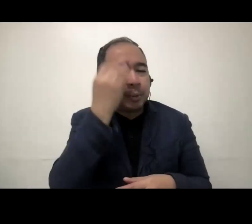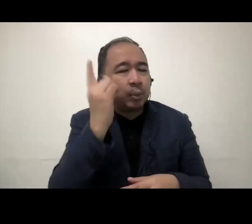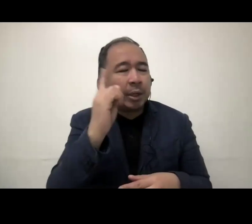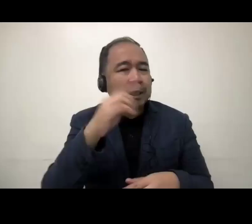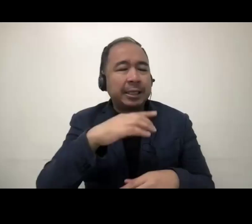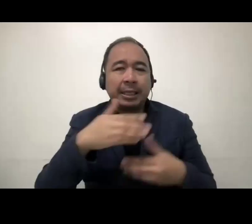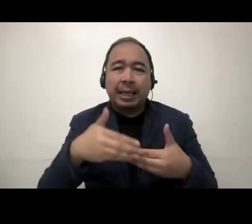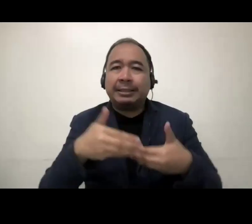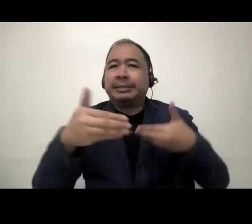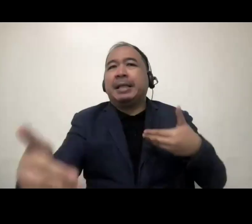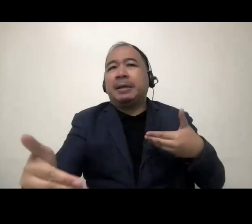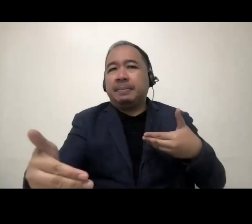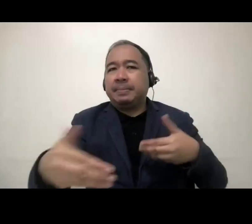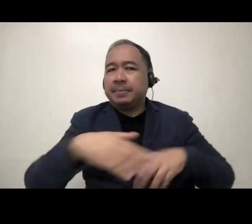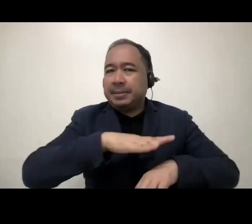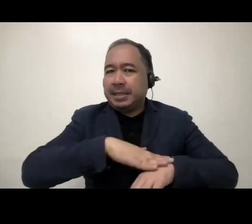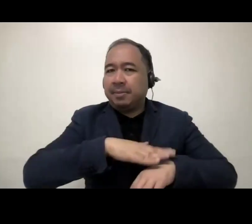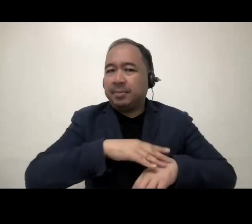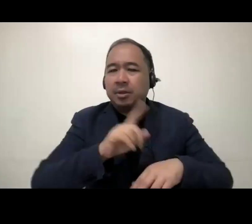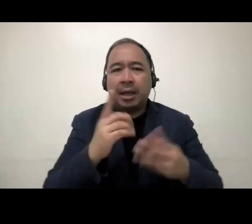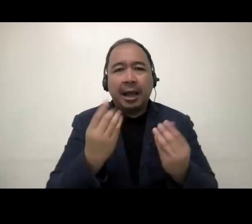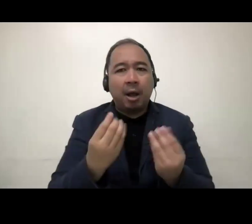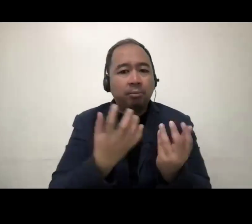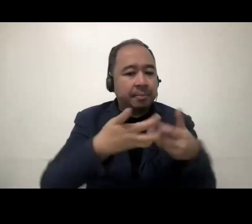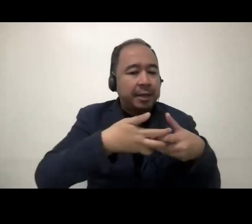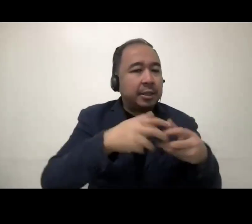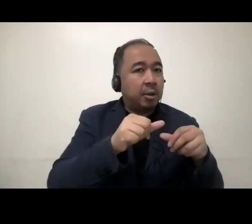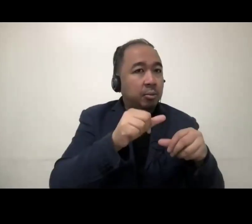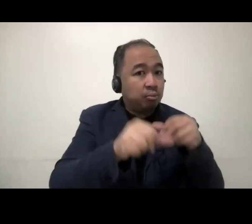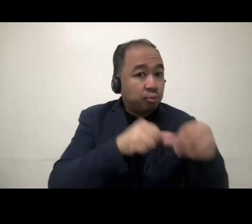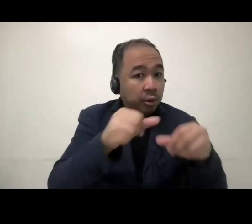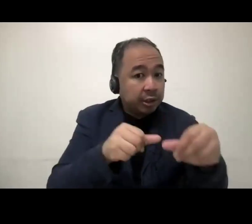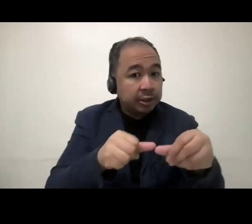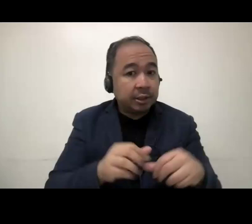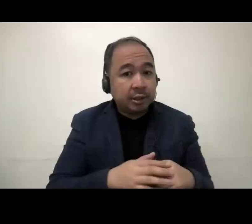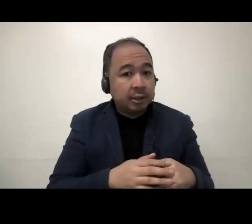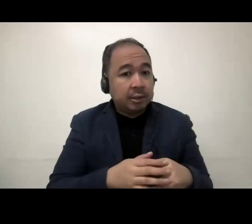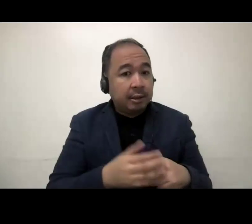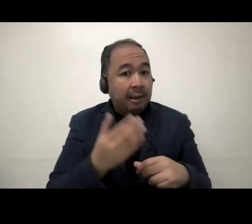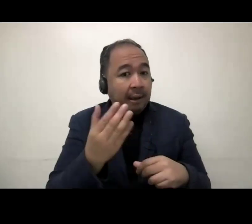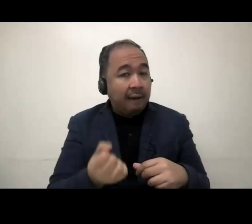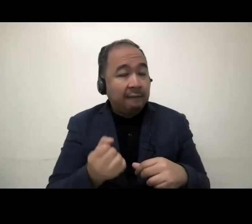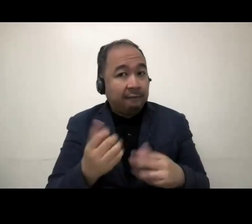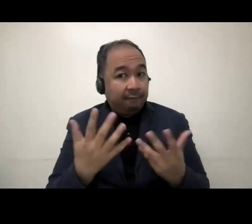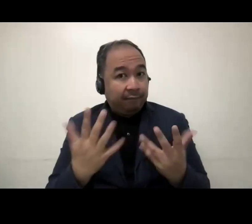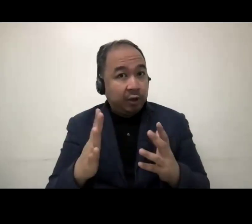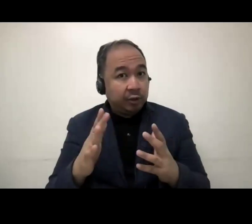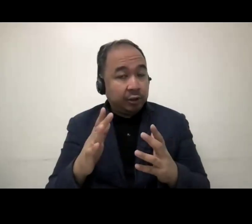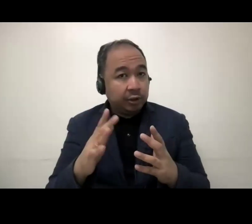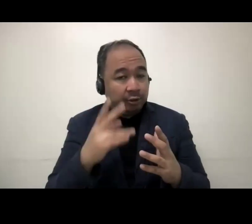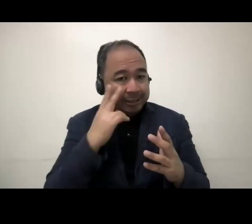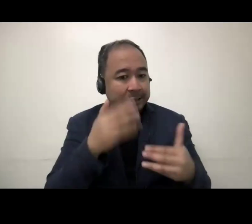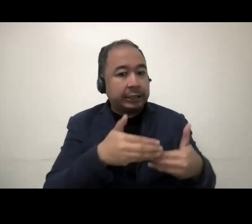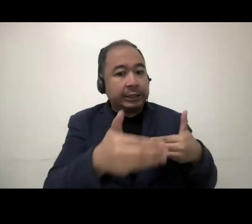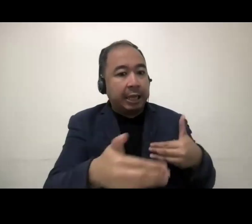the process, and as well as that, do we have set limits for dispute resolution? We can't keep